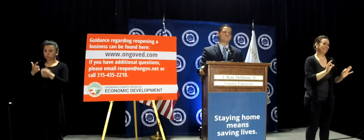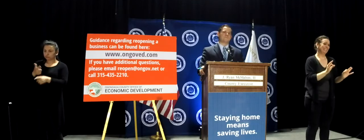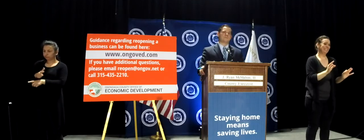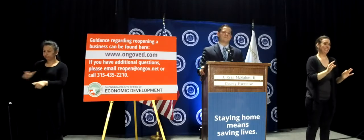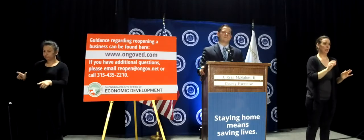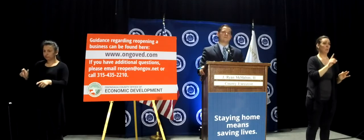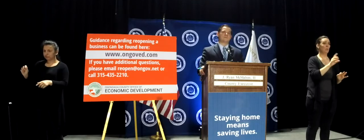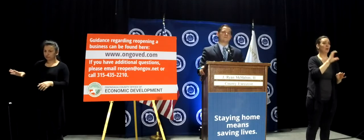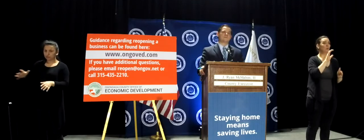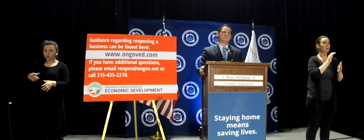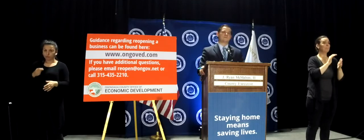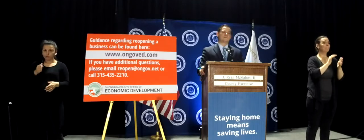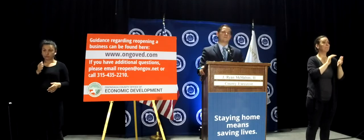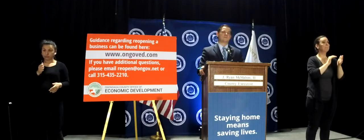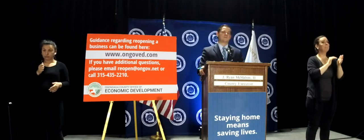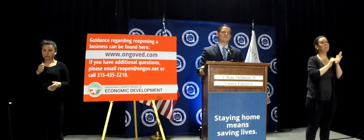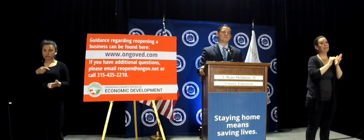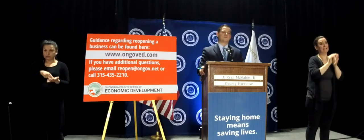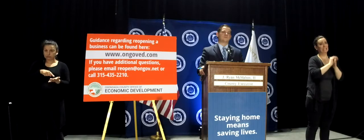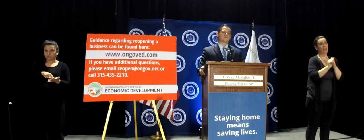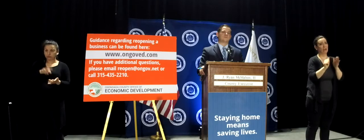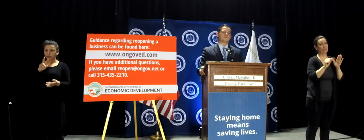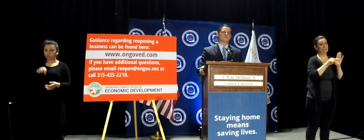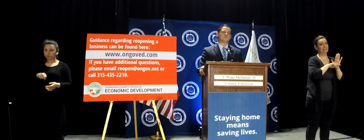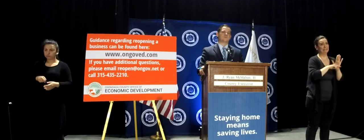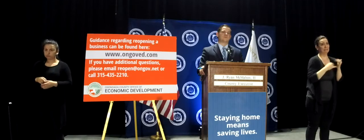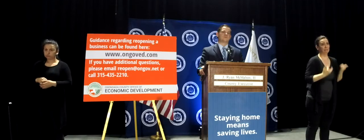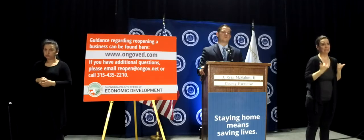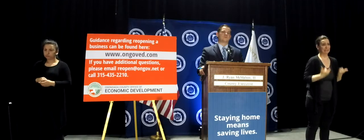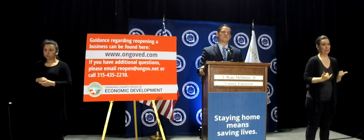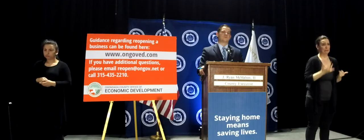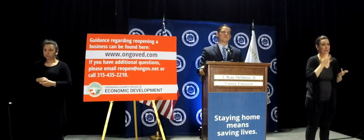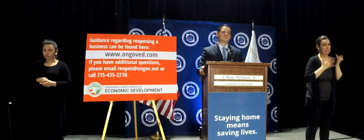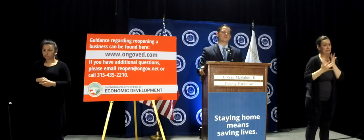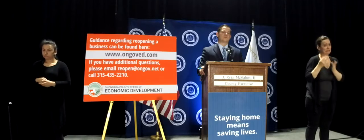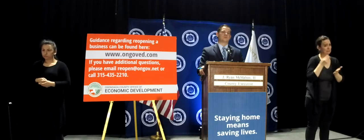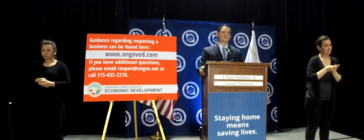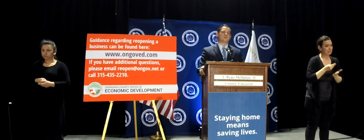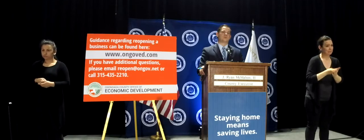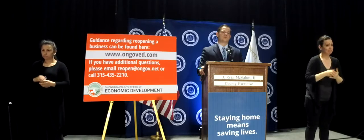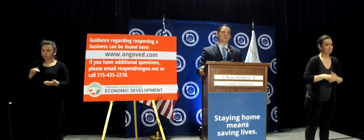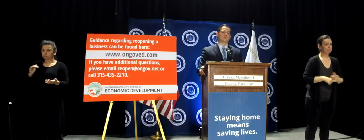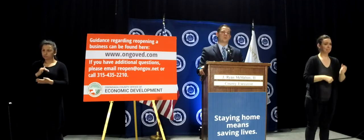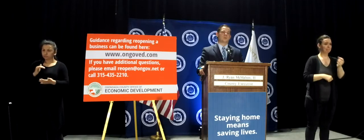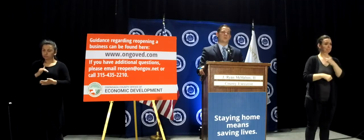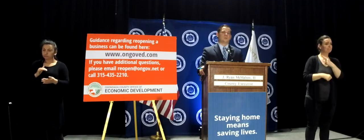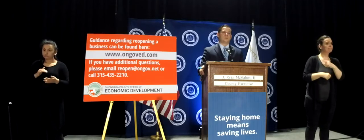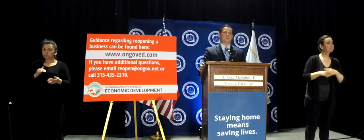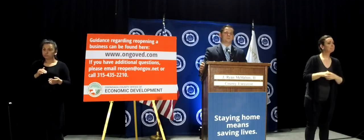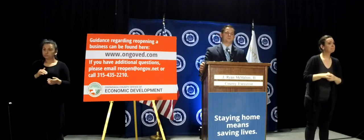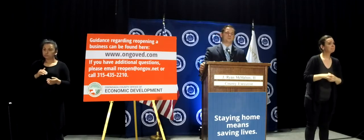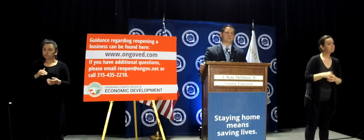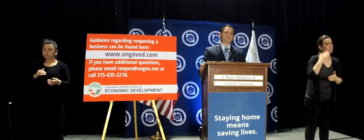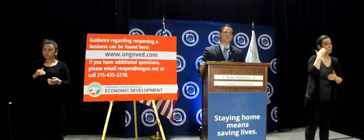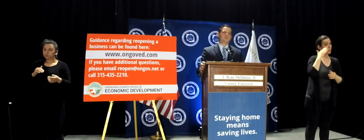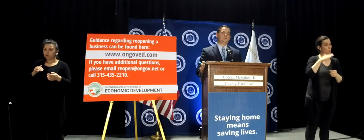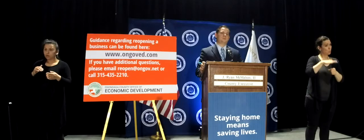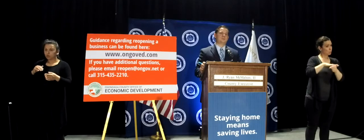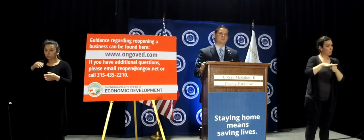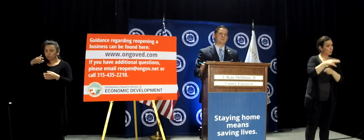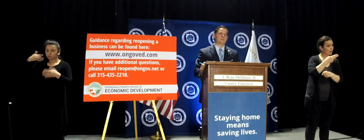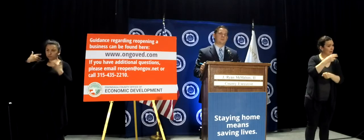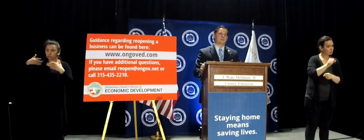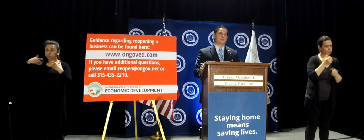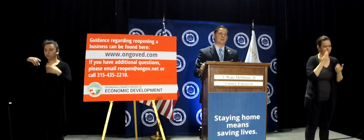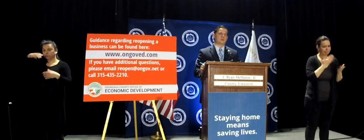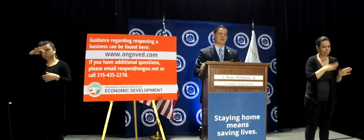summer camps. We know some organizations locally are already planning them. Are they in touch with you? Is the county willing to give